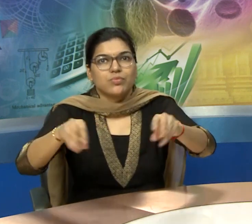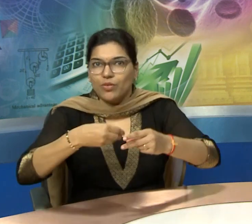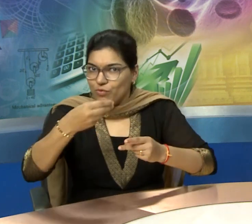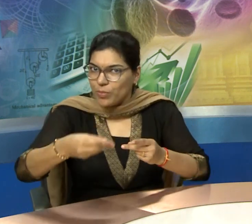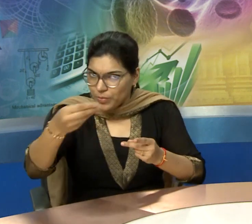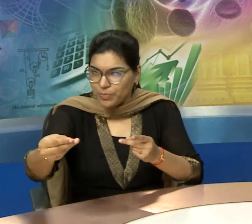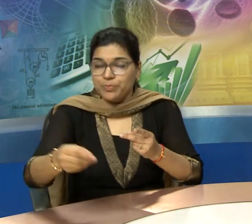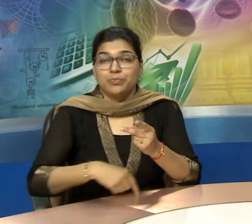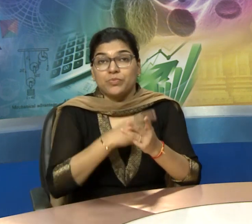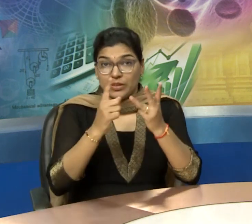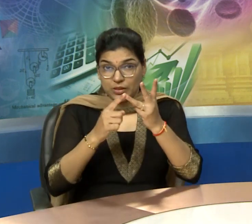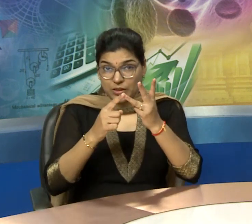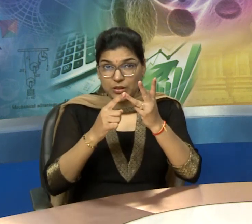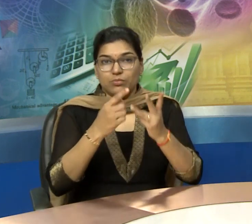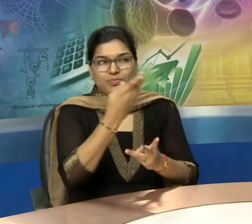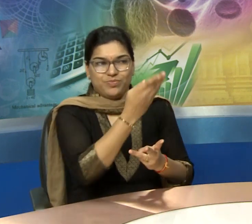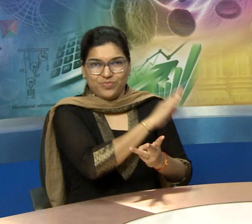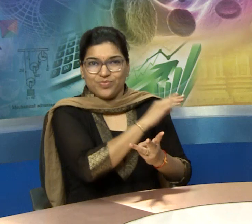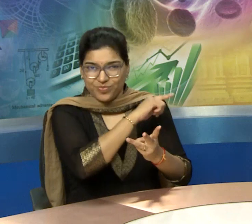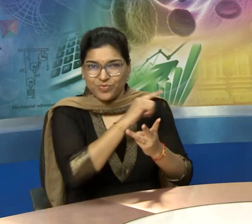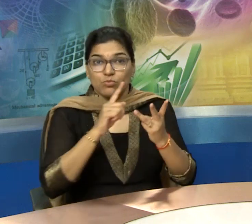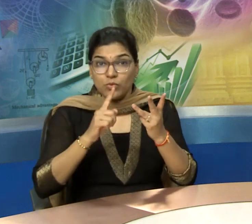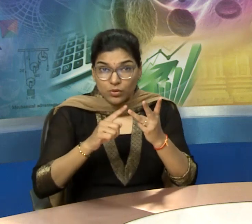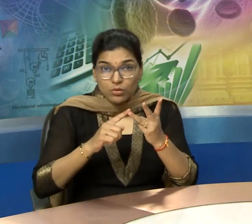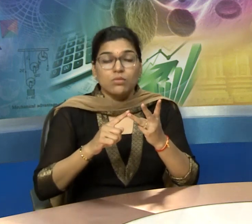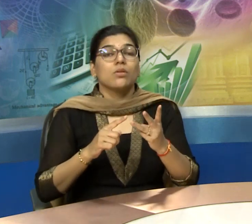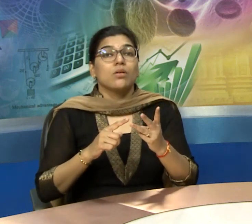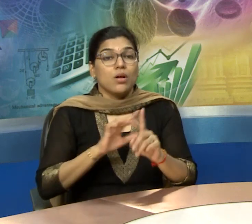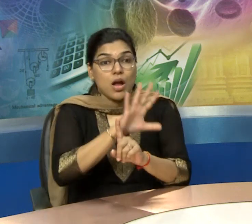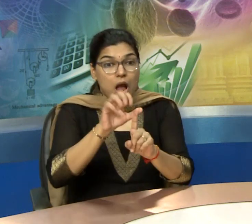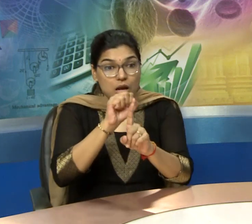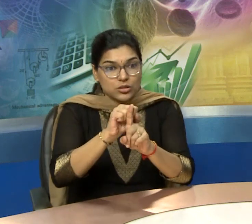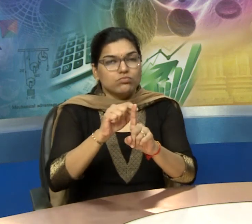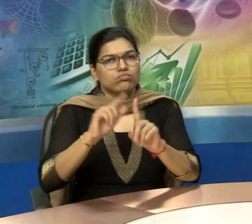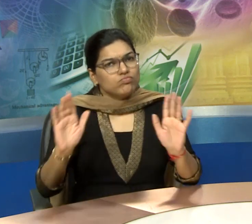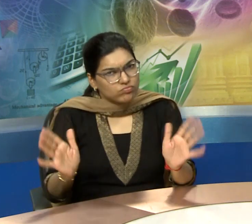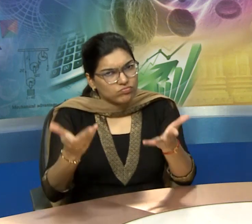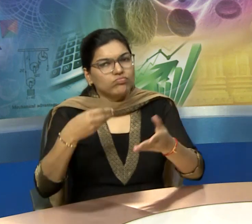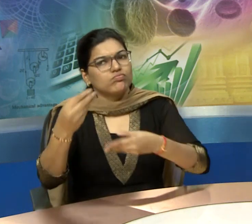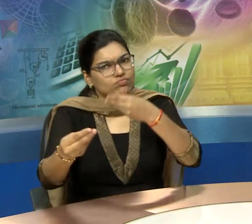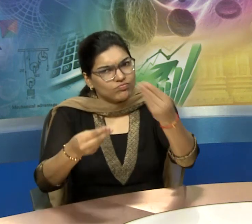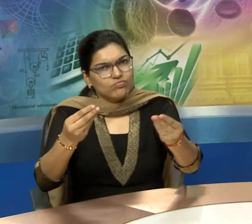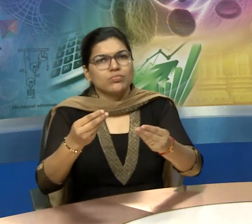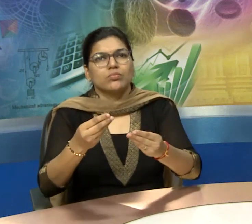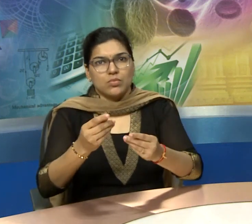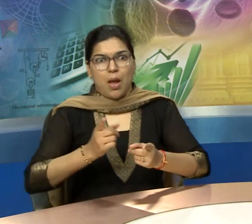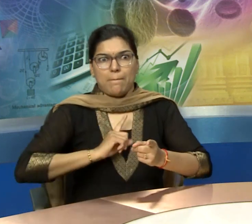second function of library is information dissemination. The third function of library